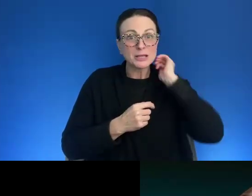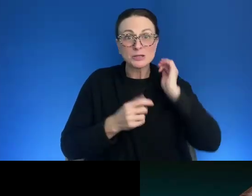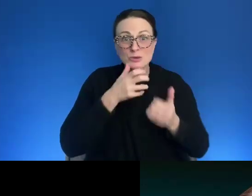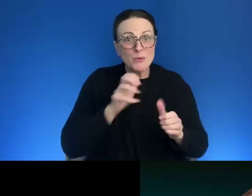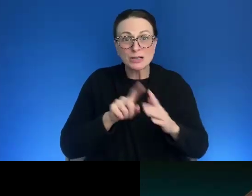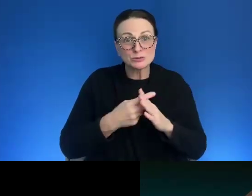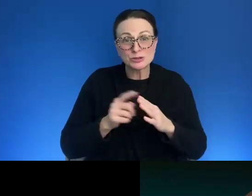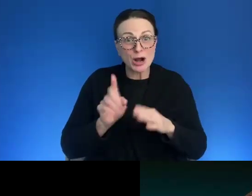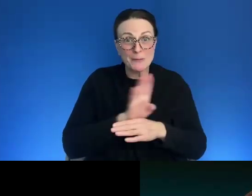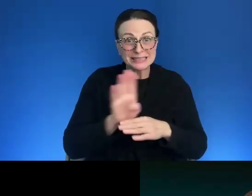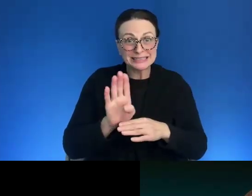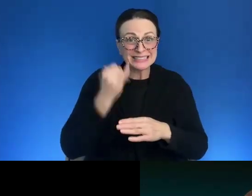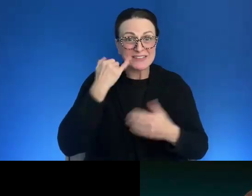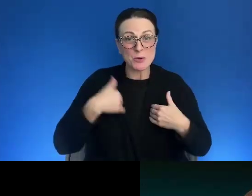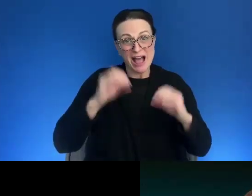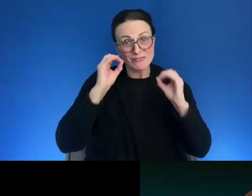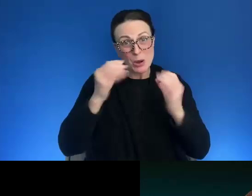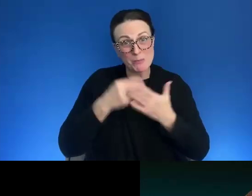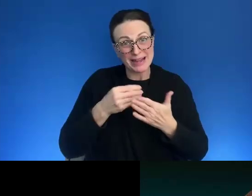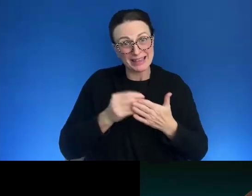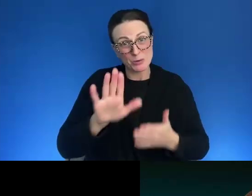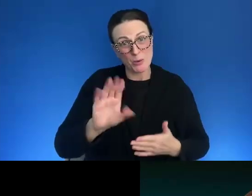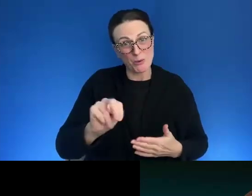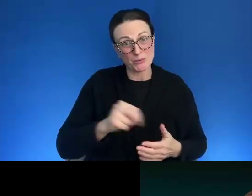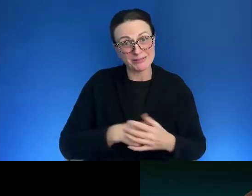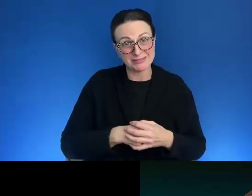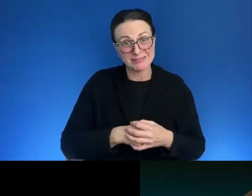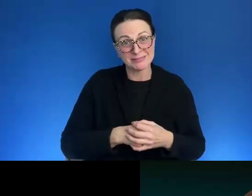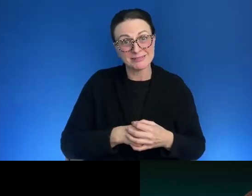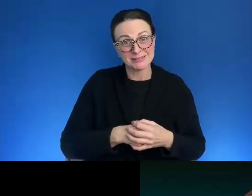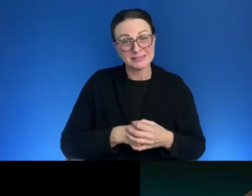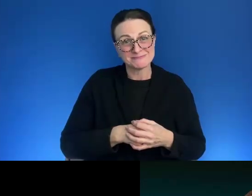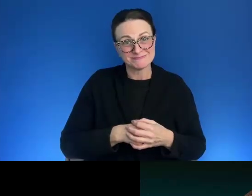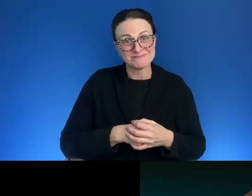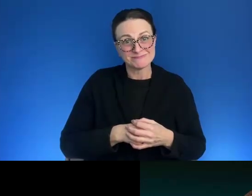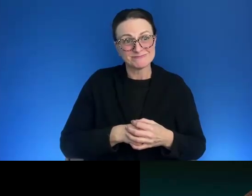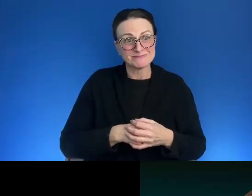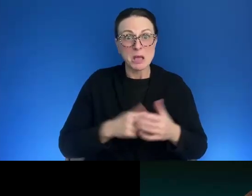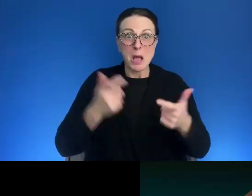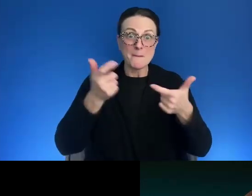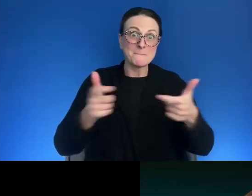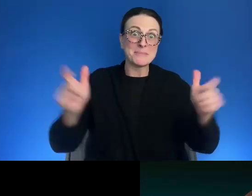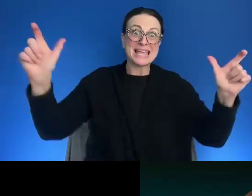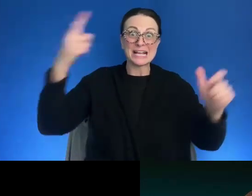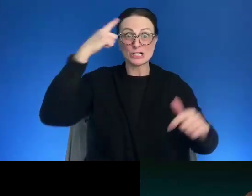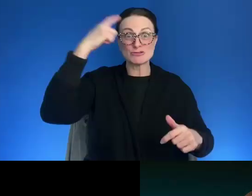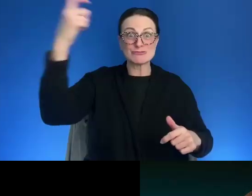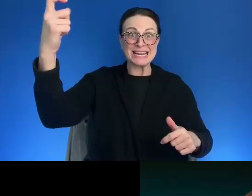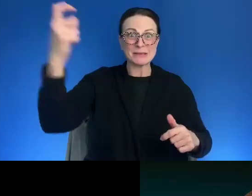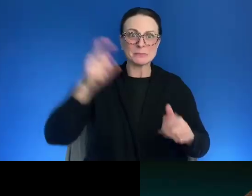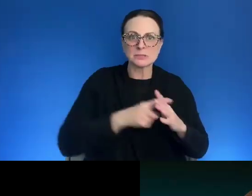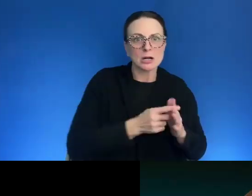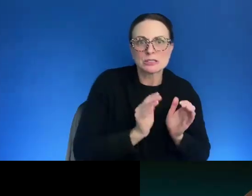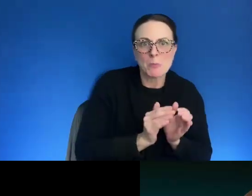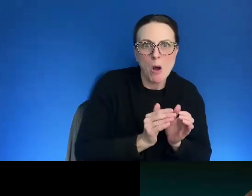a business if you don't have any money of your own with, have a big dream. Start